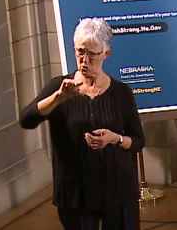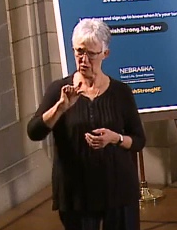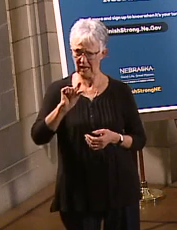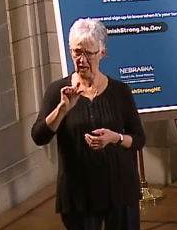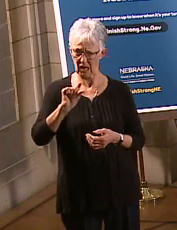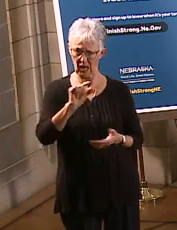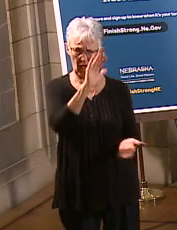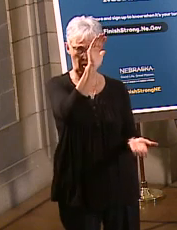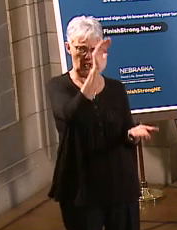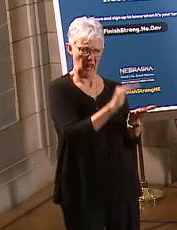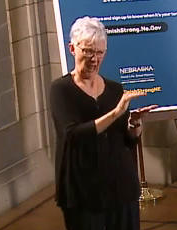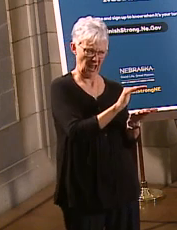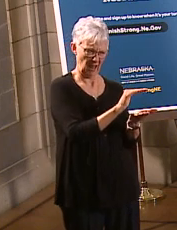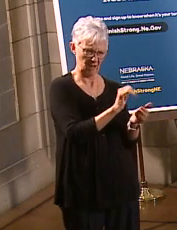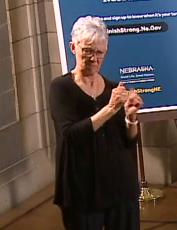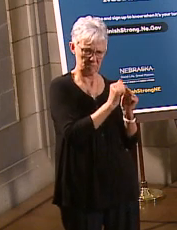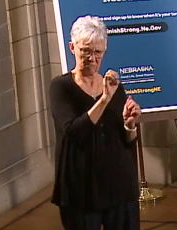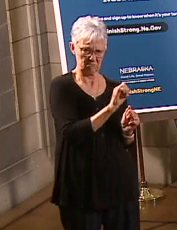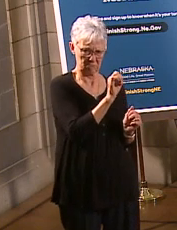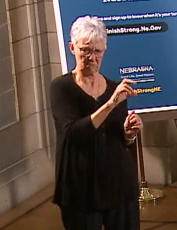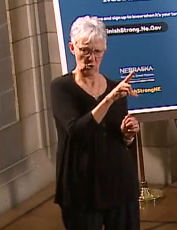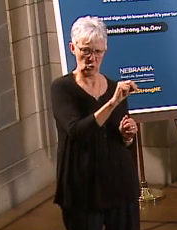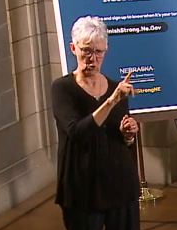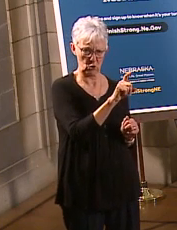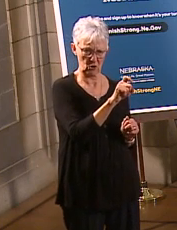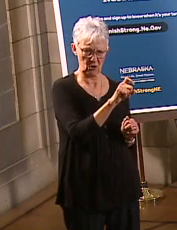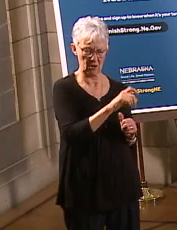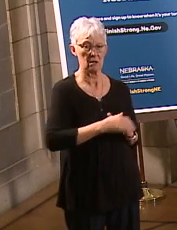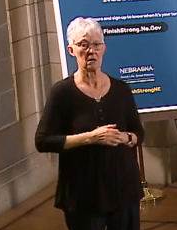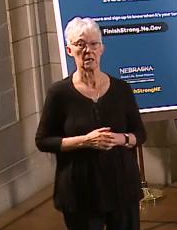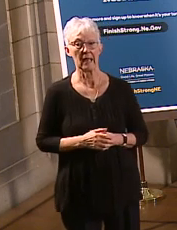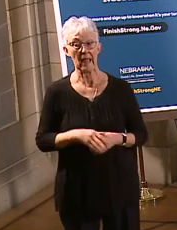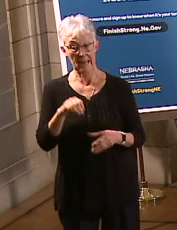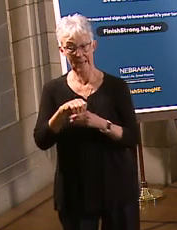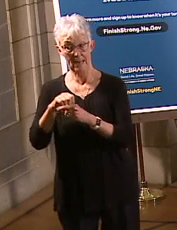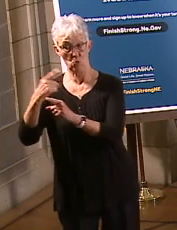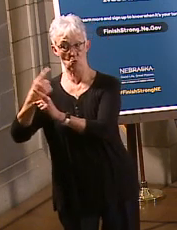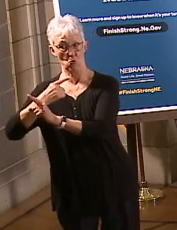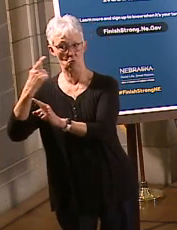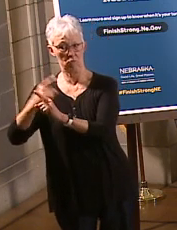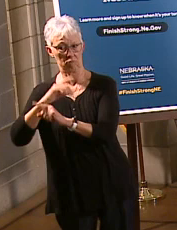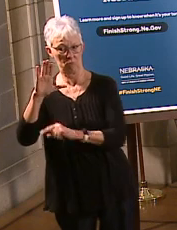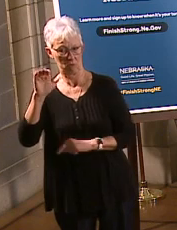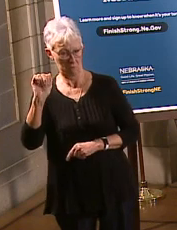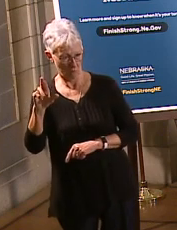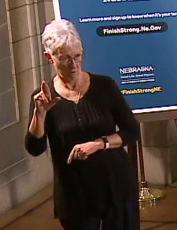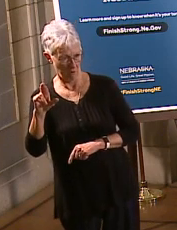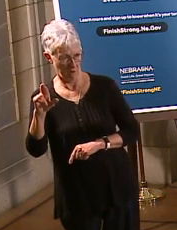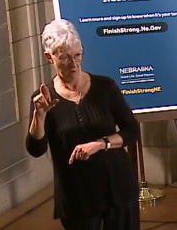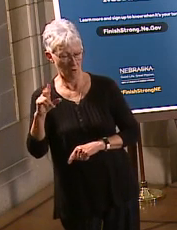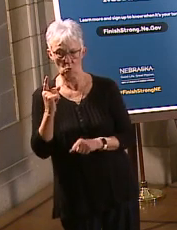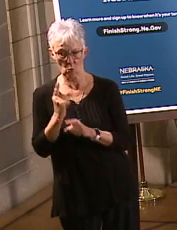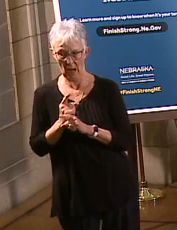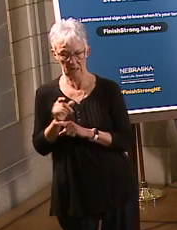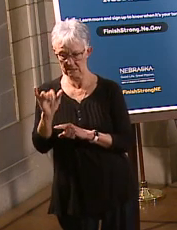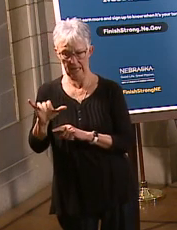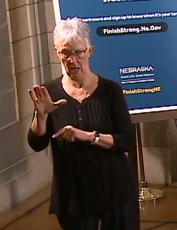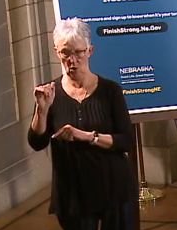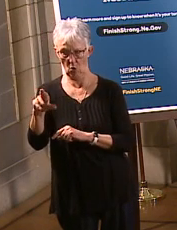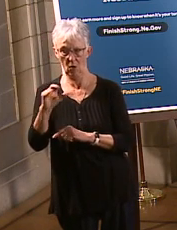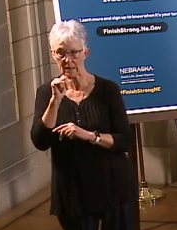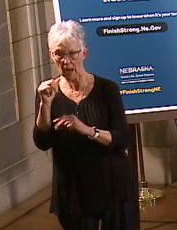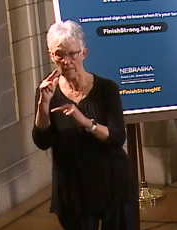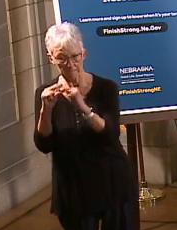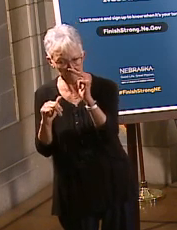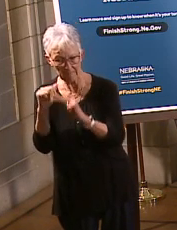you're using E30? In a conventional engine, because that engine is not maximized for that E30, is